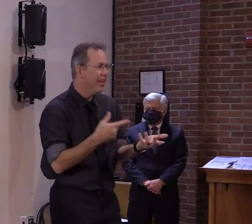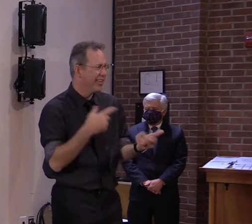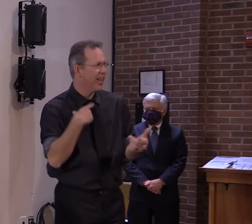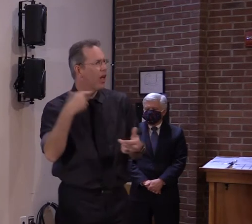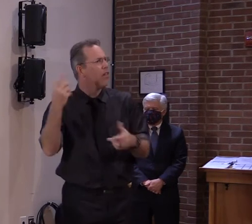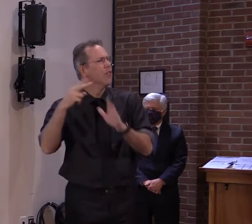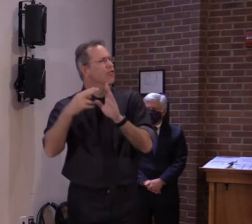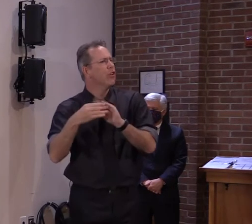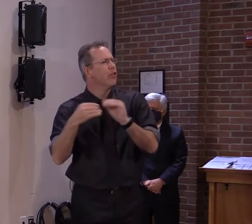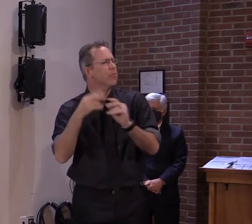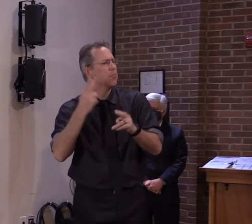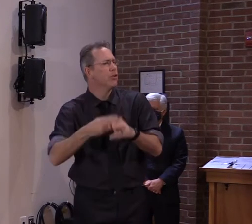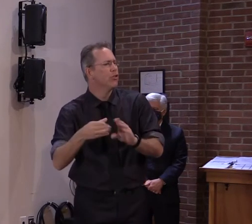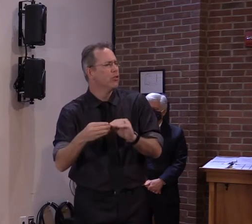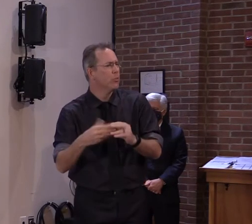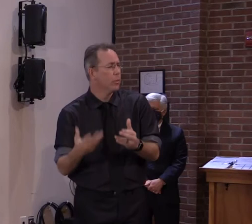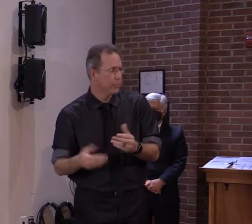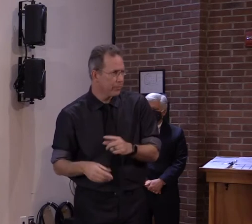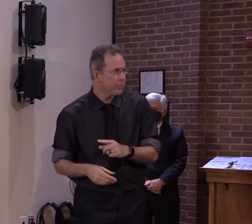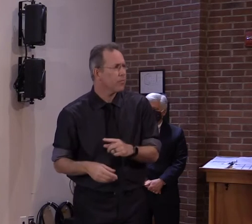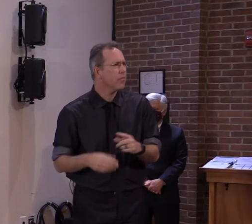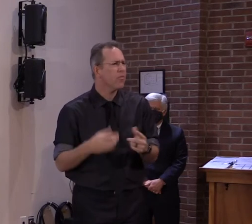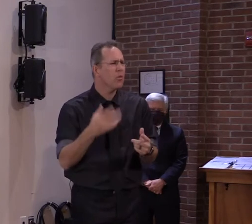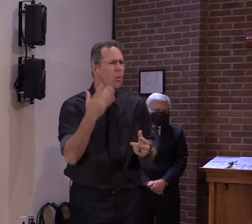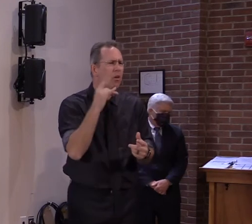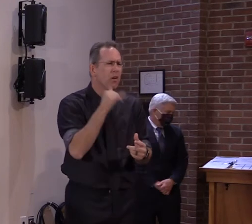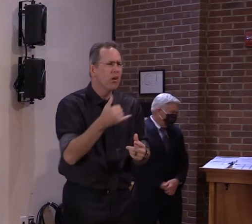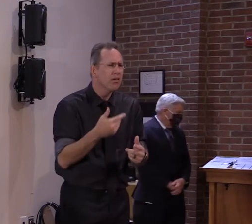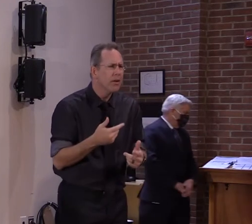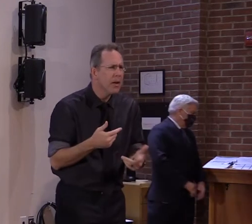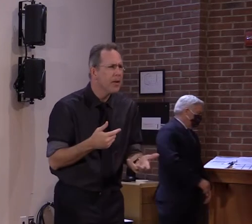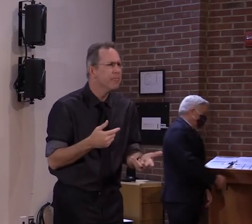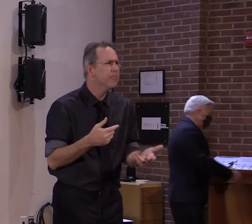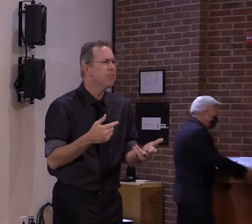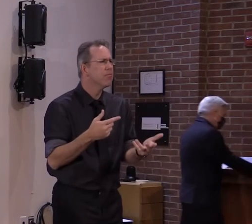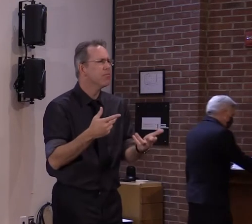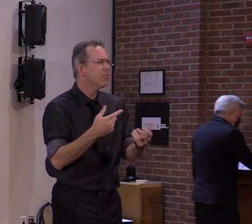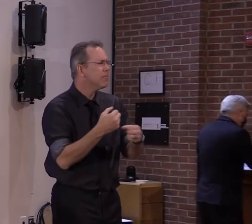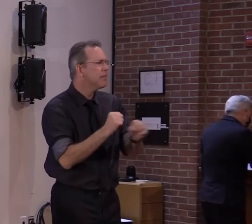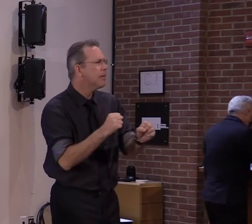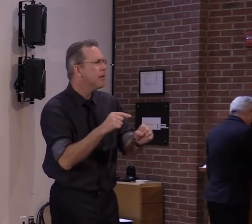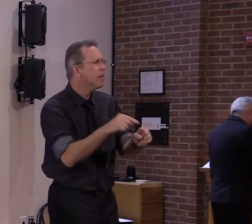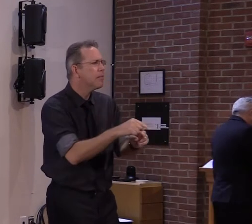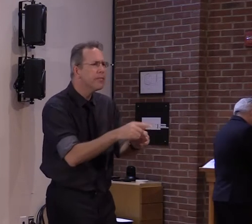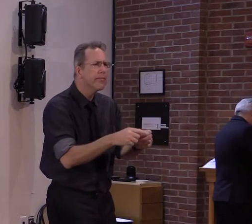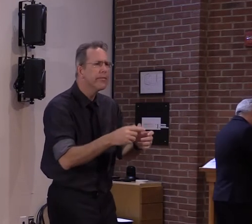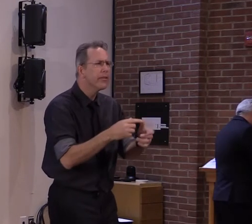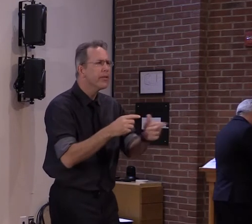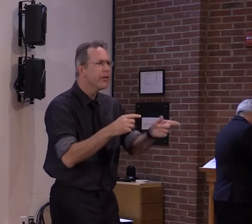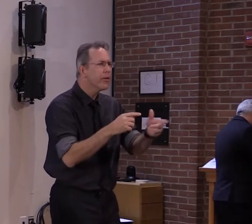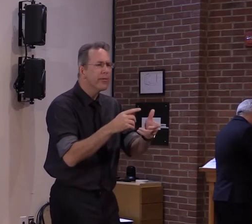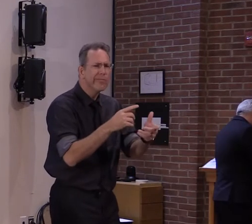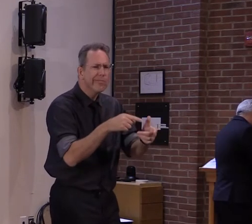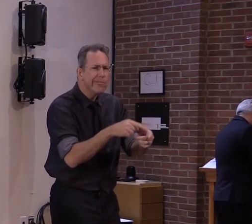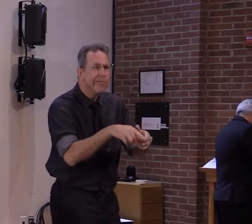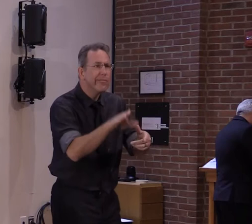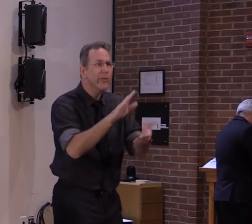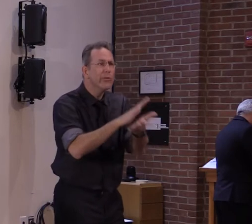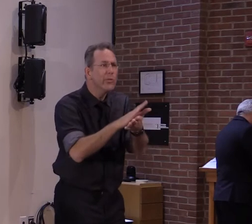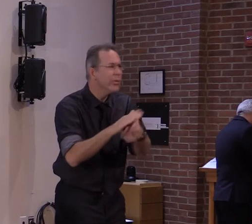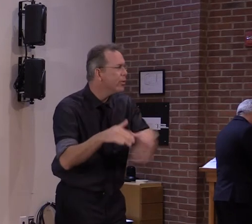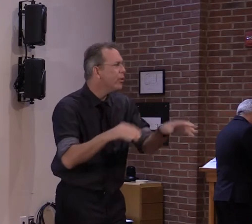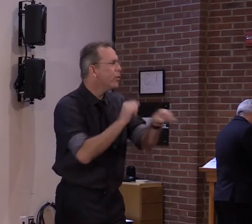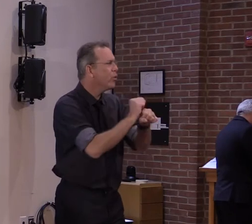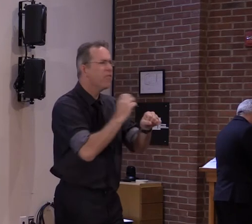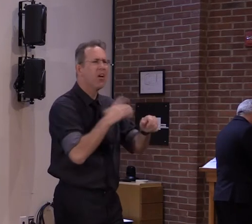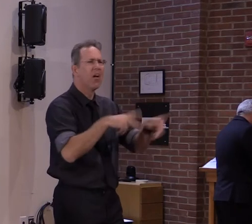it safe for all Vermonters to be out and in work and in school, but state office and management have been told to